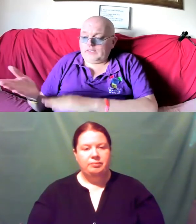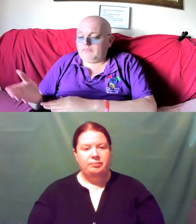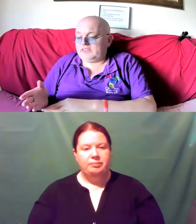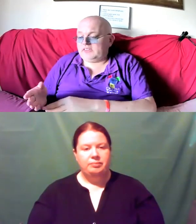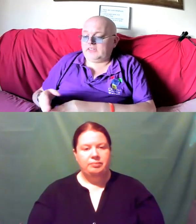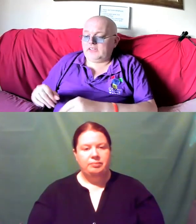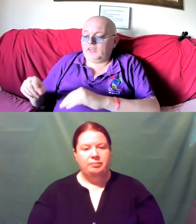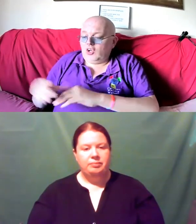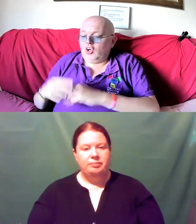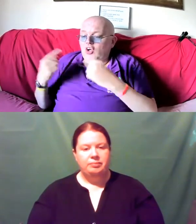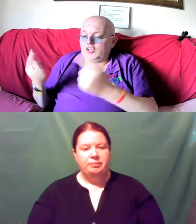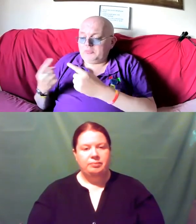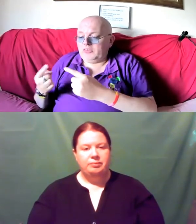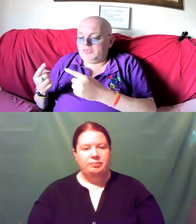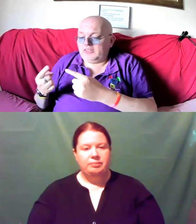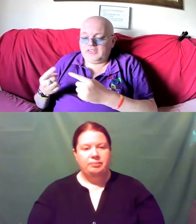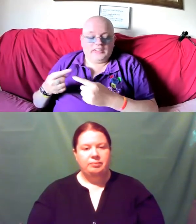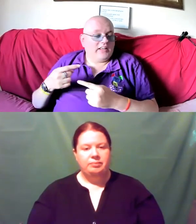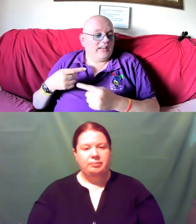conversation with him from Manchester Airport,